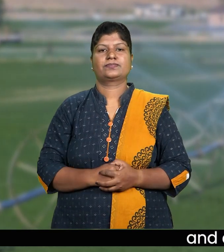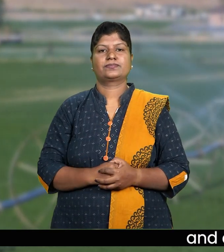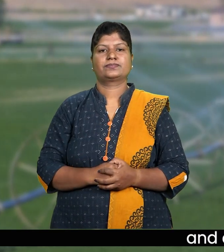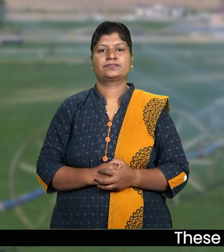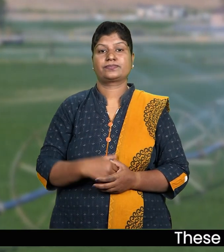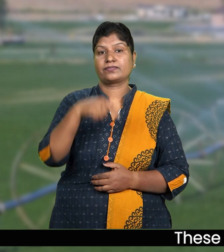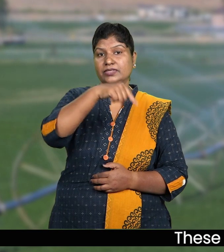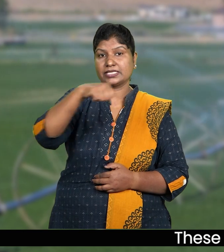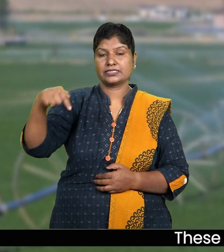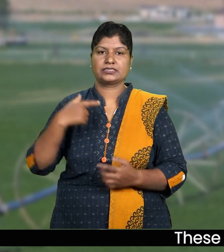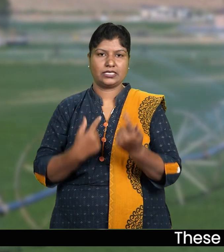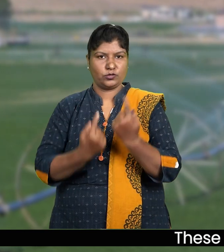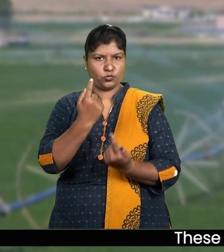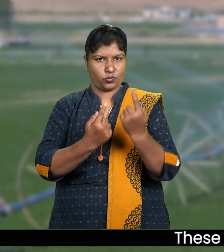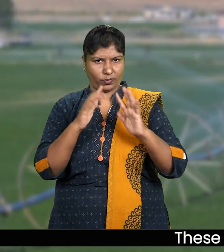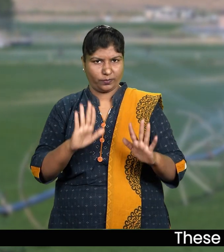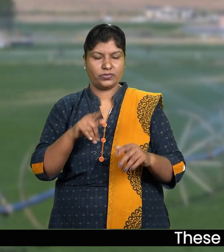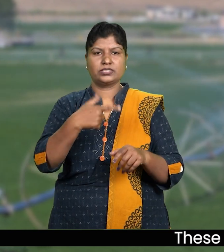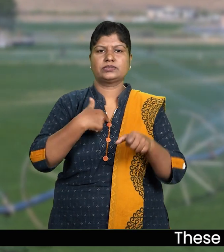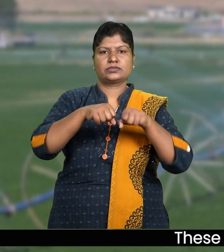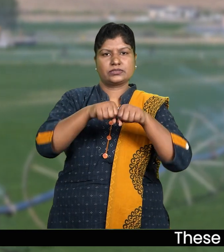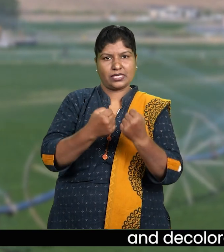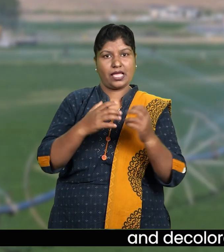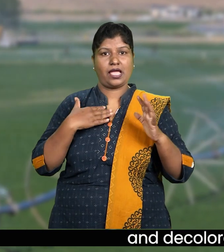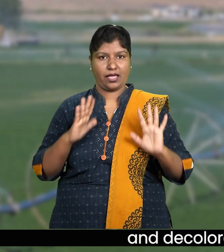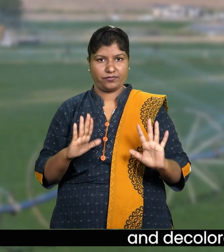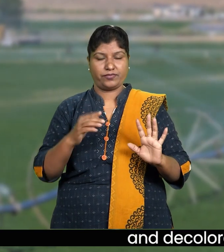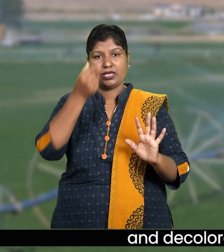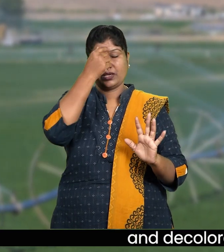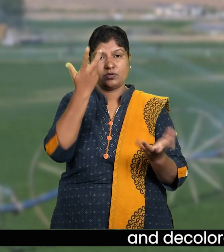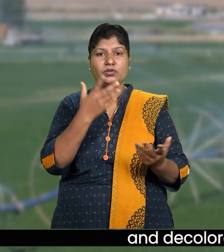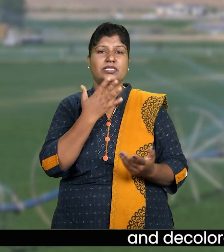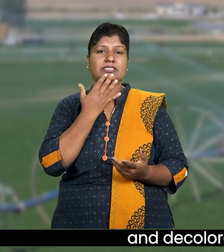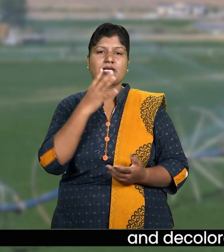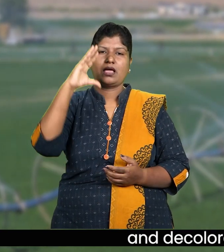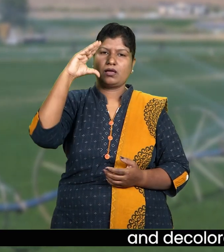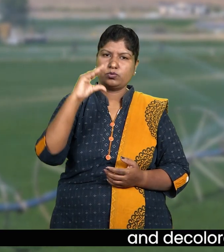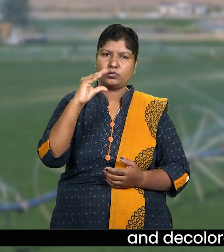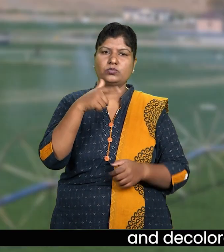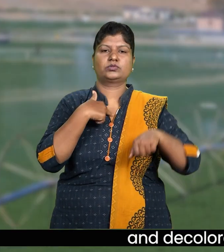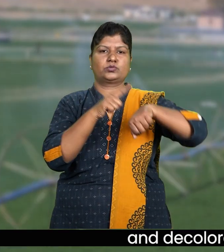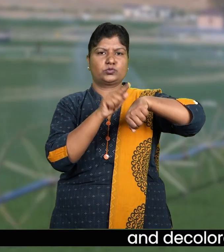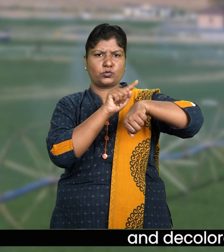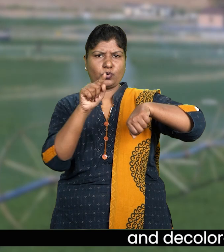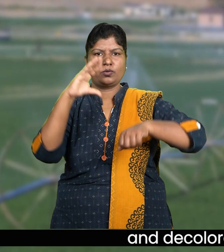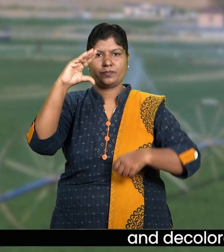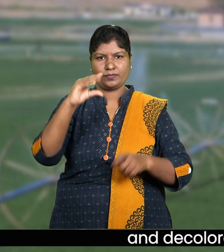These crops are usually damaged and decolored within a short